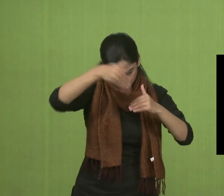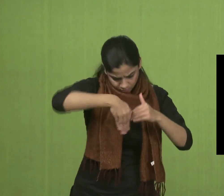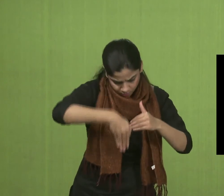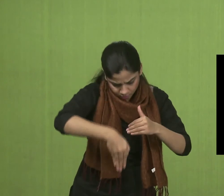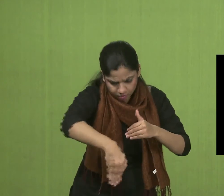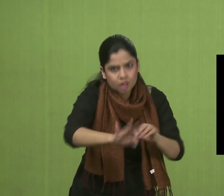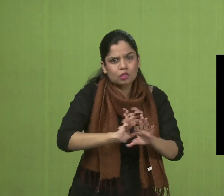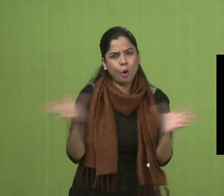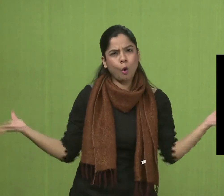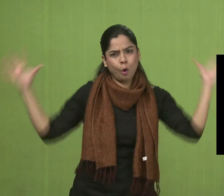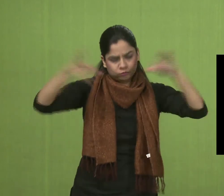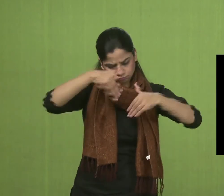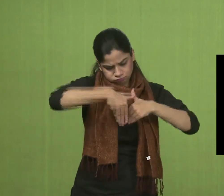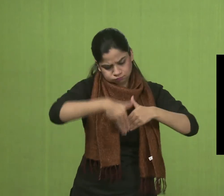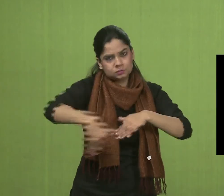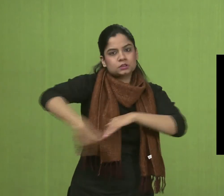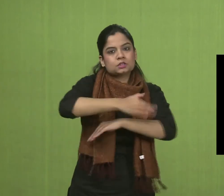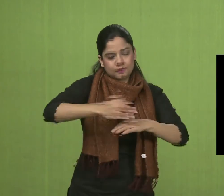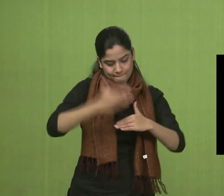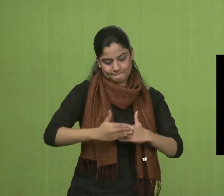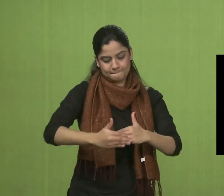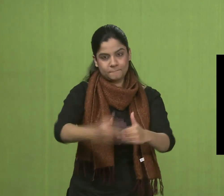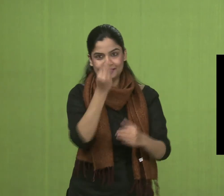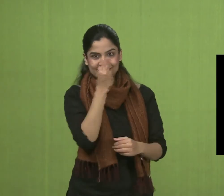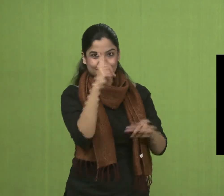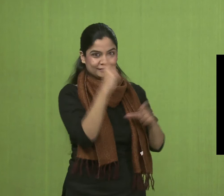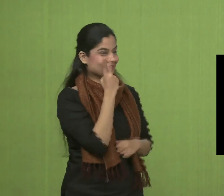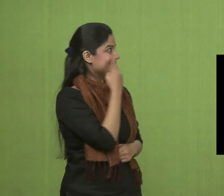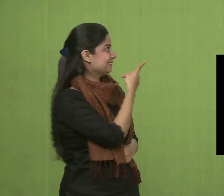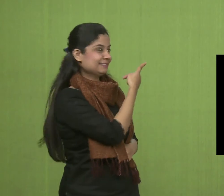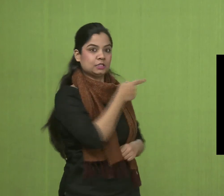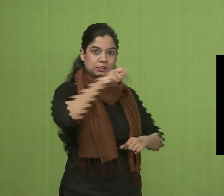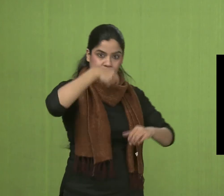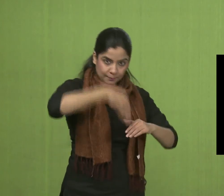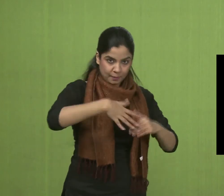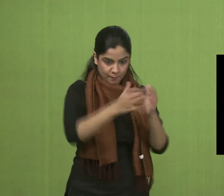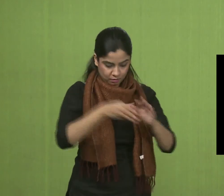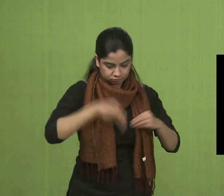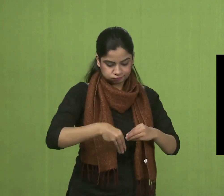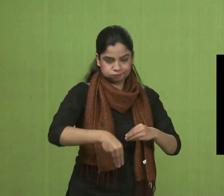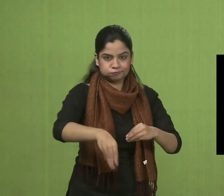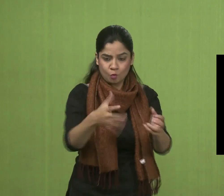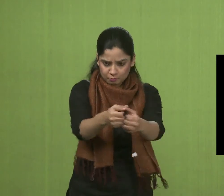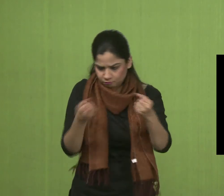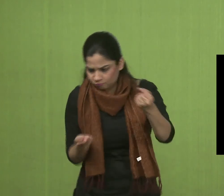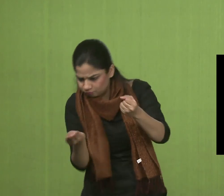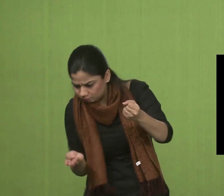that less and less floor space is occupied. As you can see in the picture also, there's a modular kitchen and it's easy to store food in